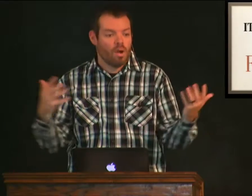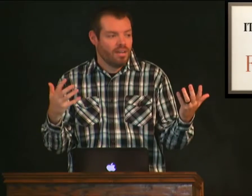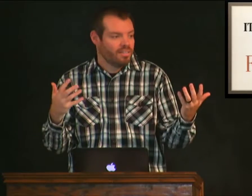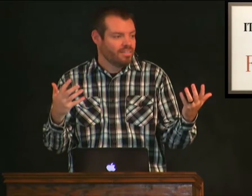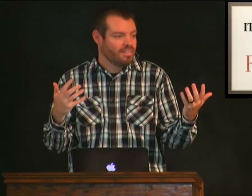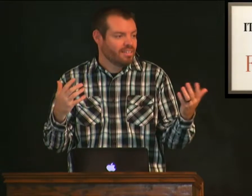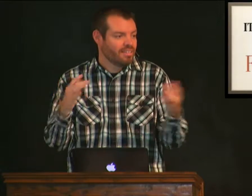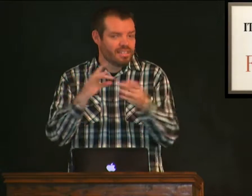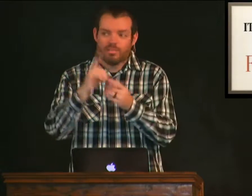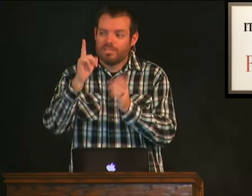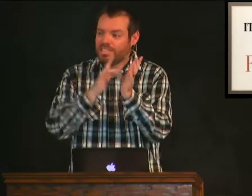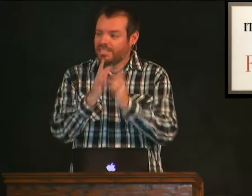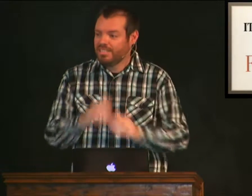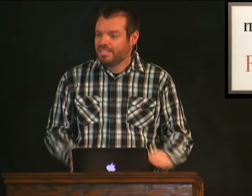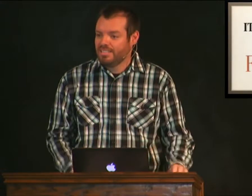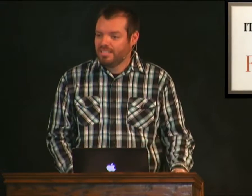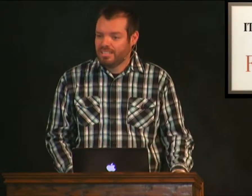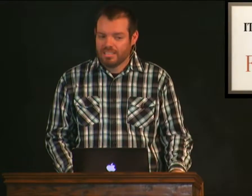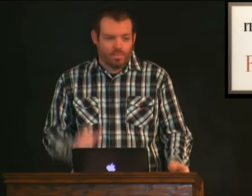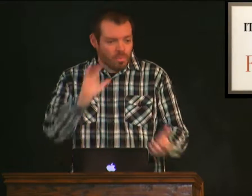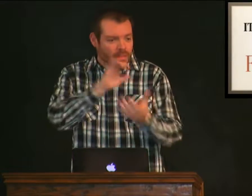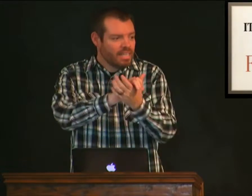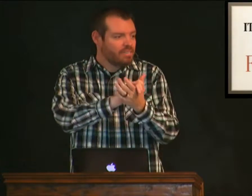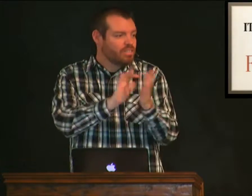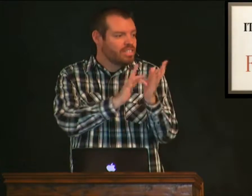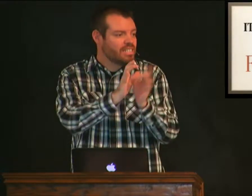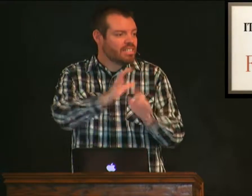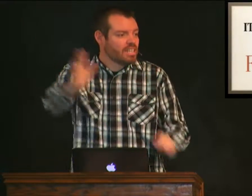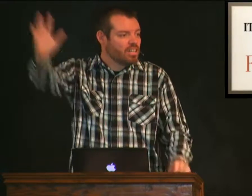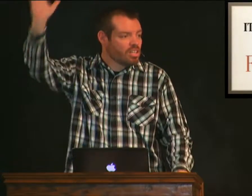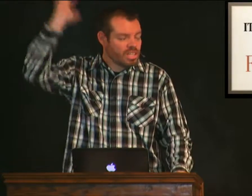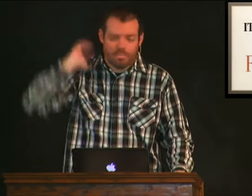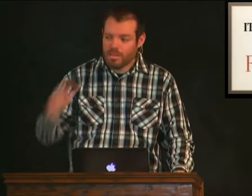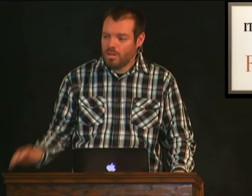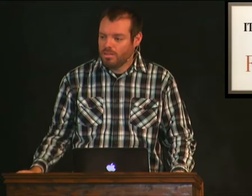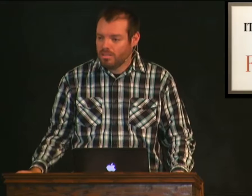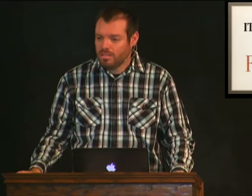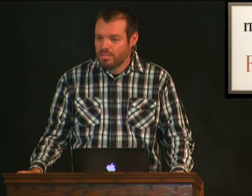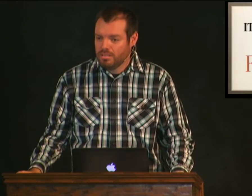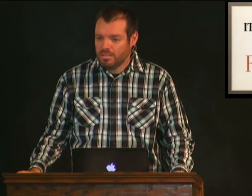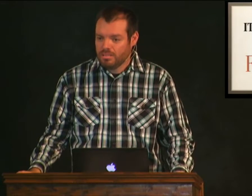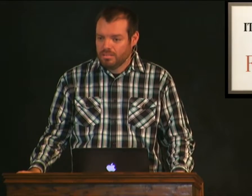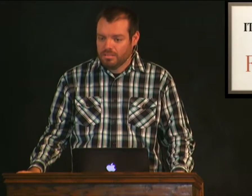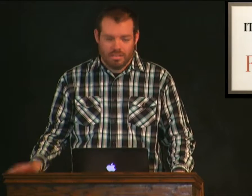It's what Jesus. We believe what Jesus did a long time ago.